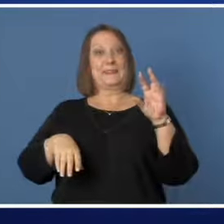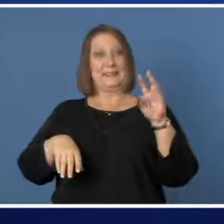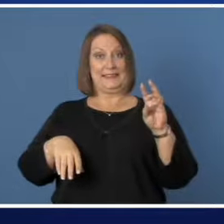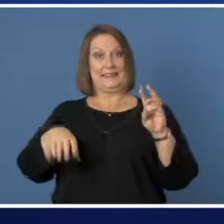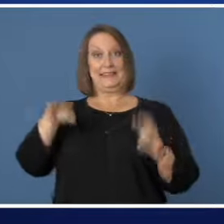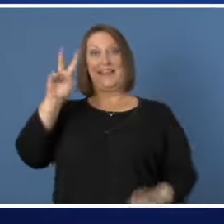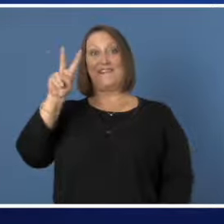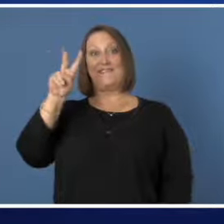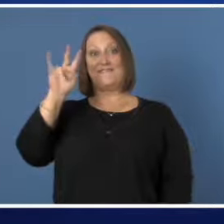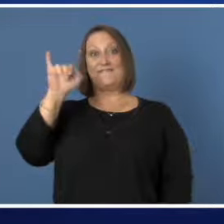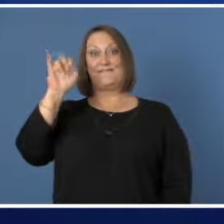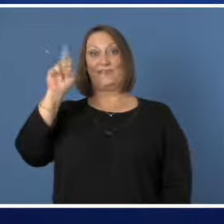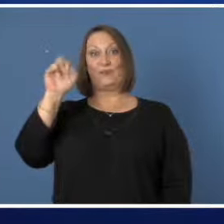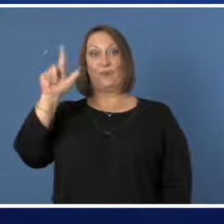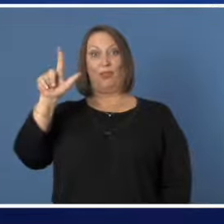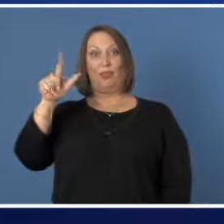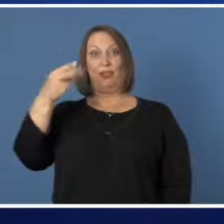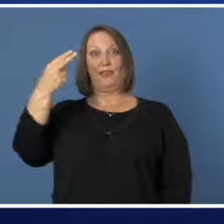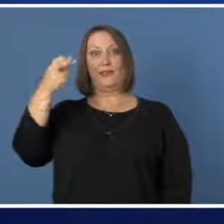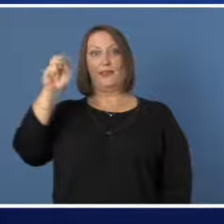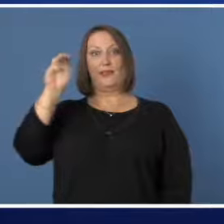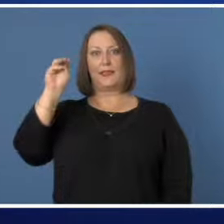viral hemorrhagic fever,